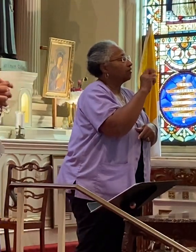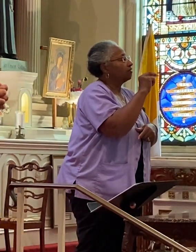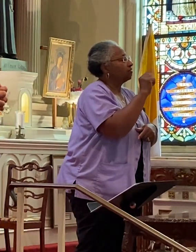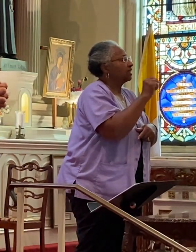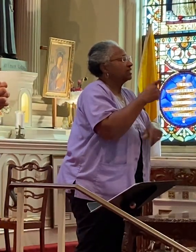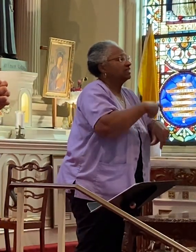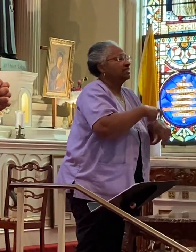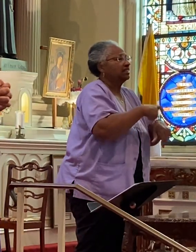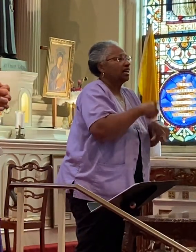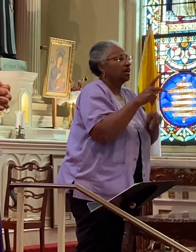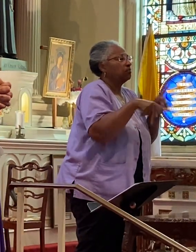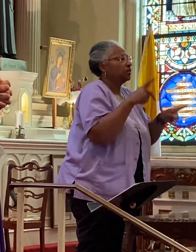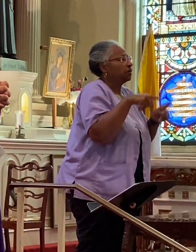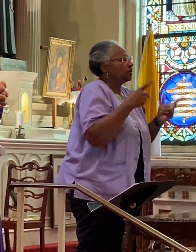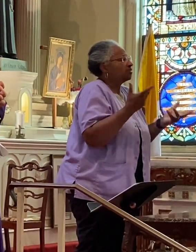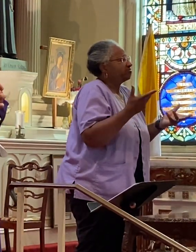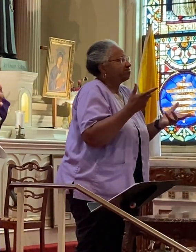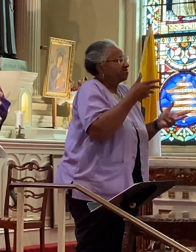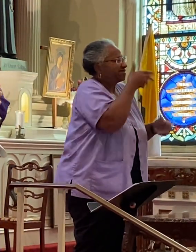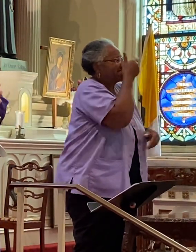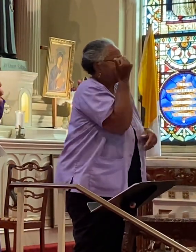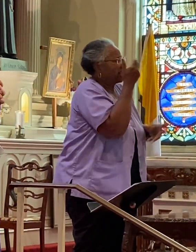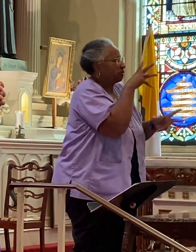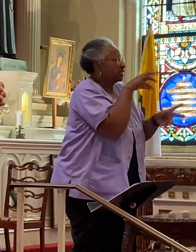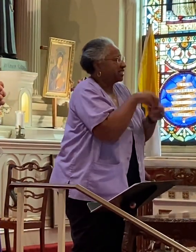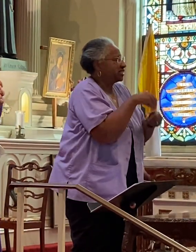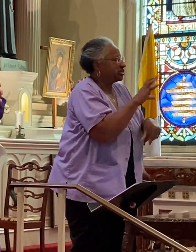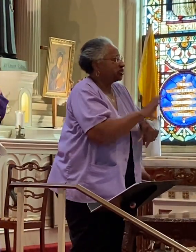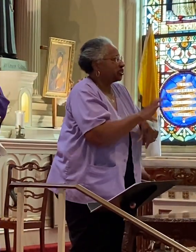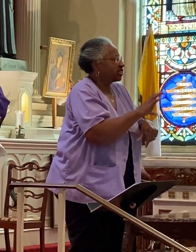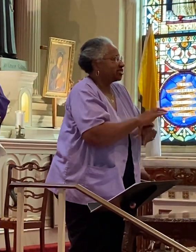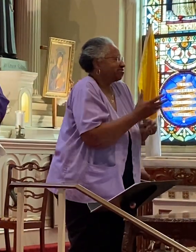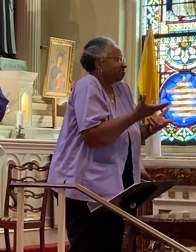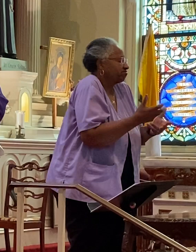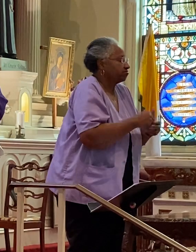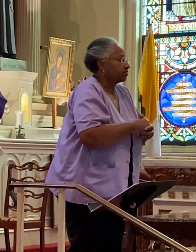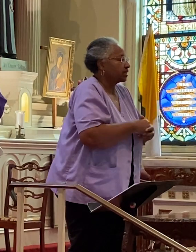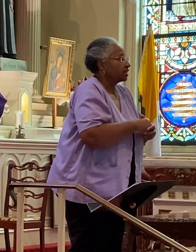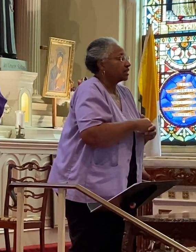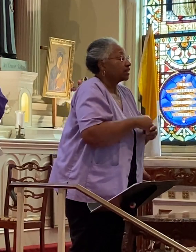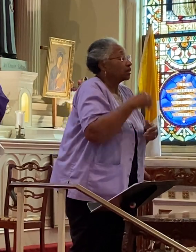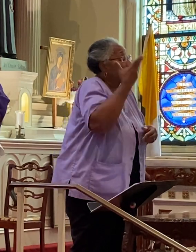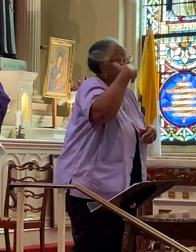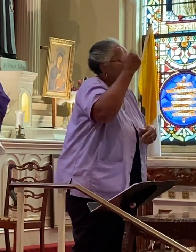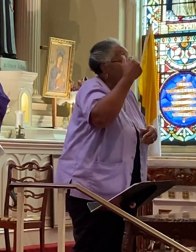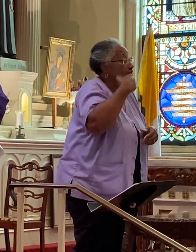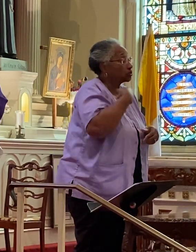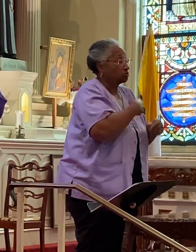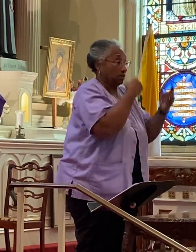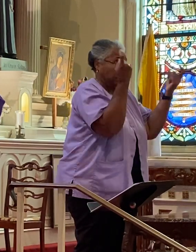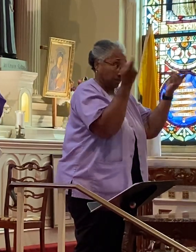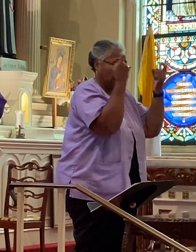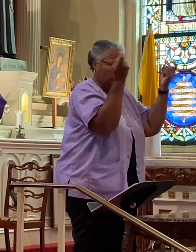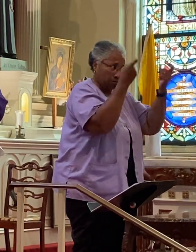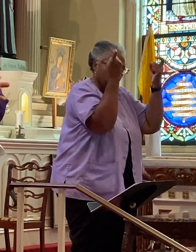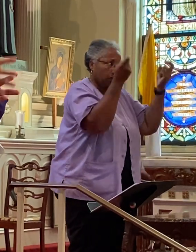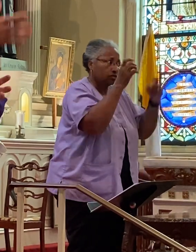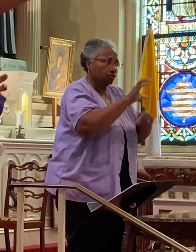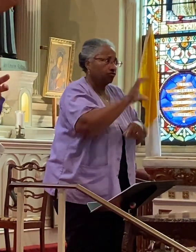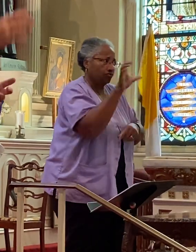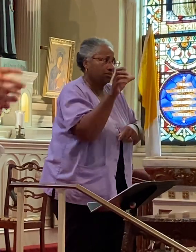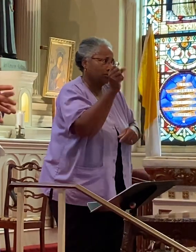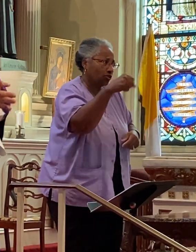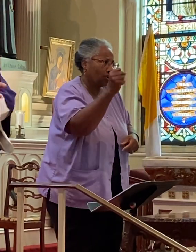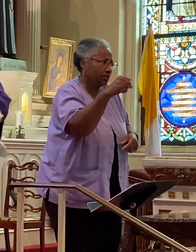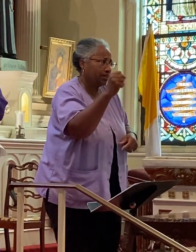forgotten liturgical season. I mentioned that we certainly celebrate Christmas. We only have to